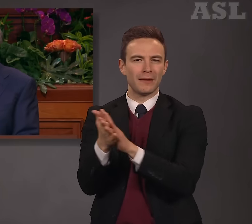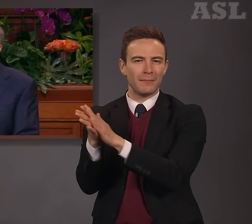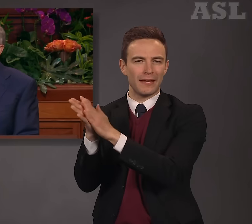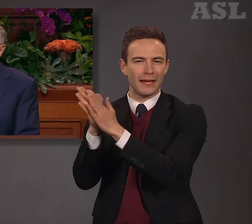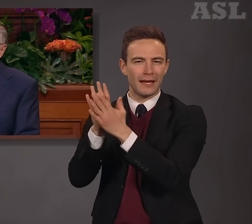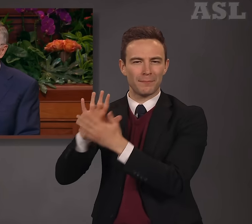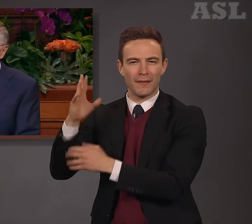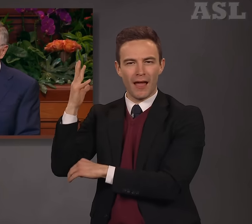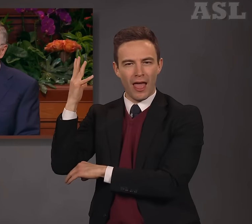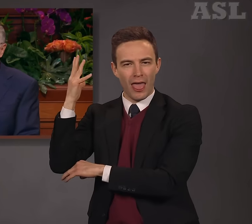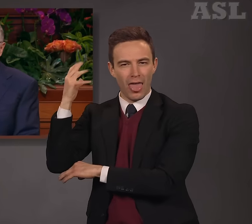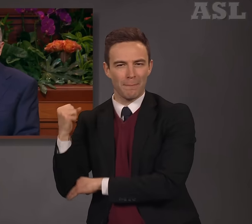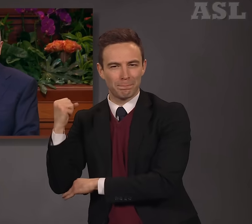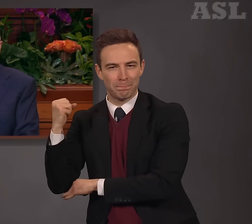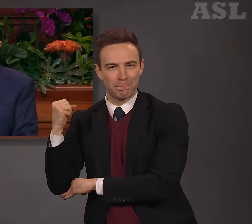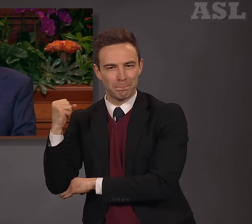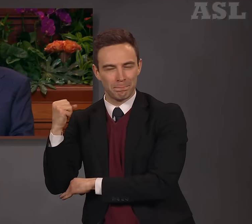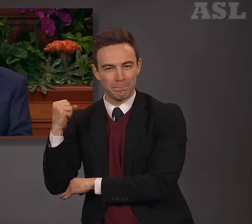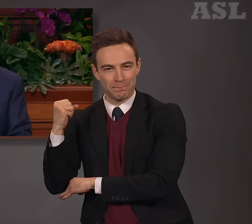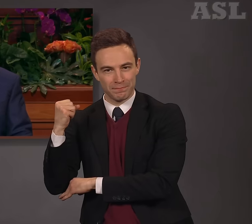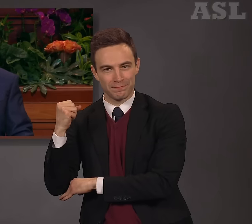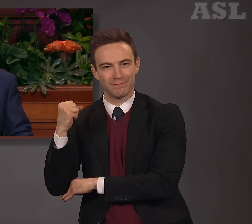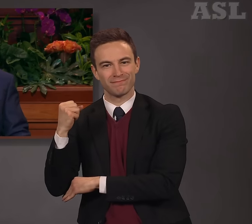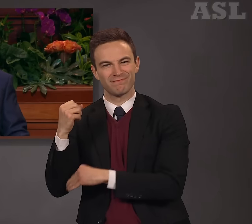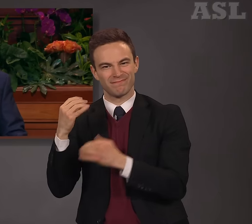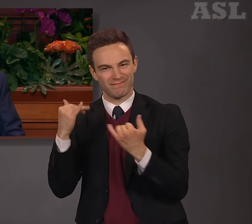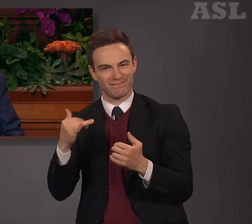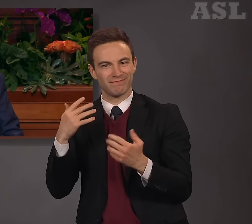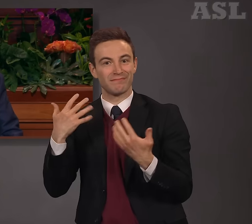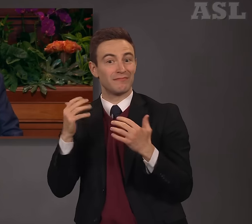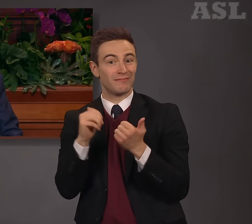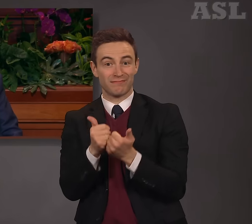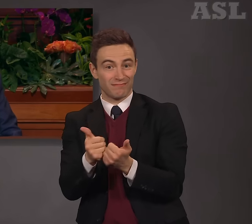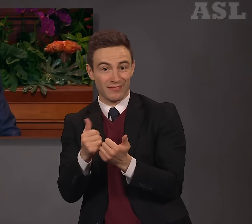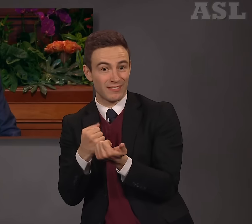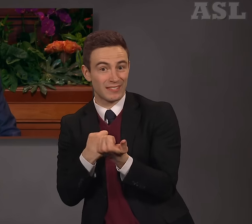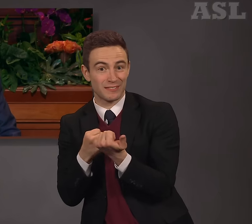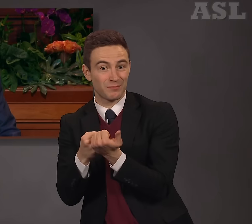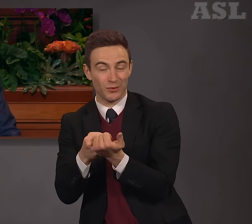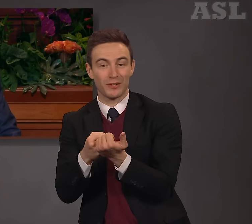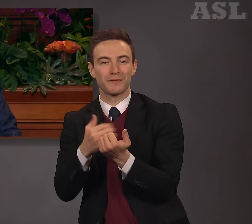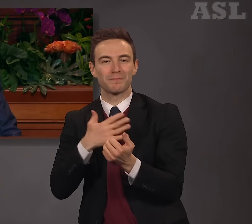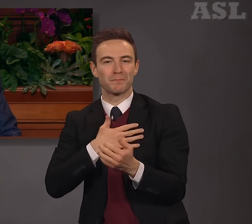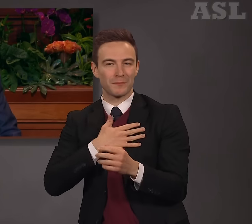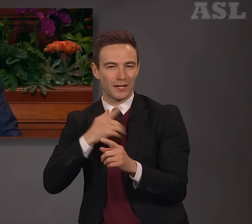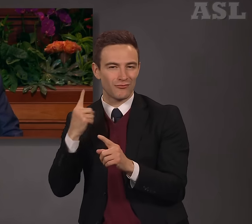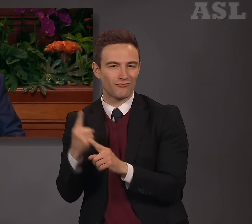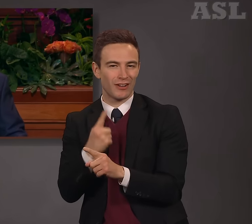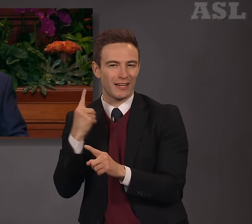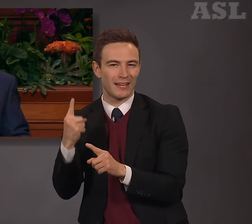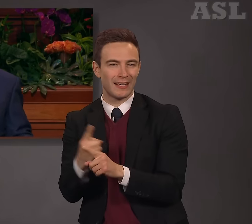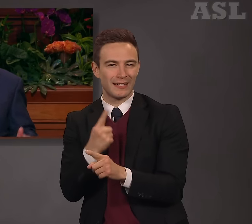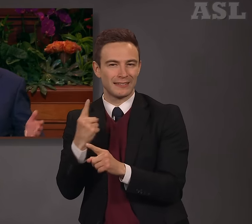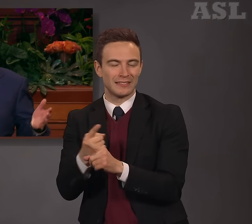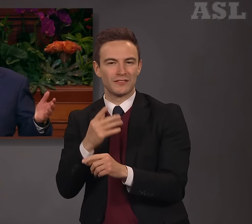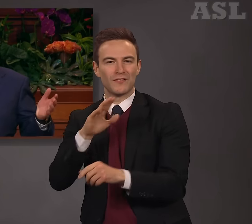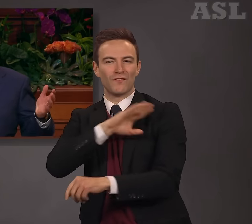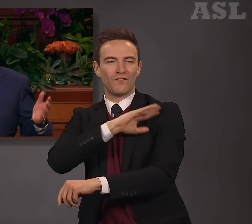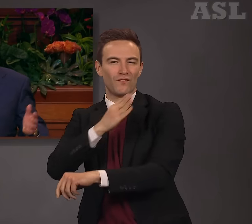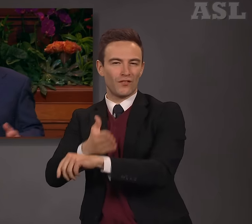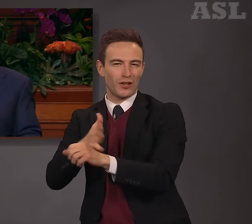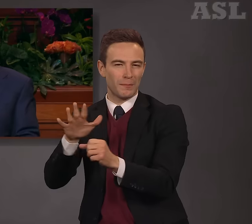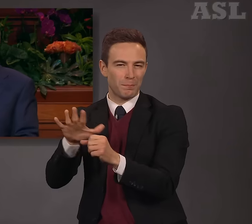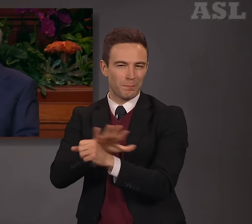cause thee to stand upheld by my righteous, omnipotent hand. The Lord